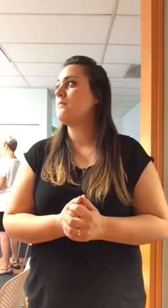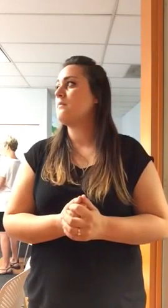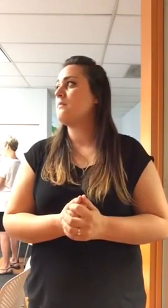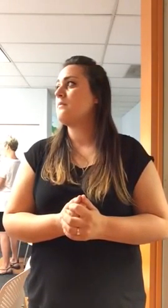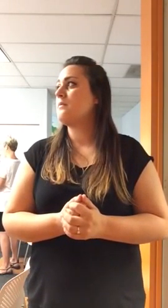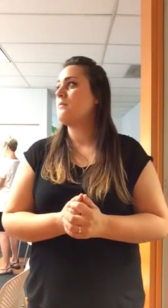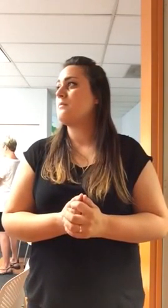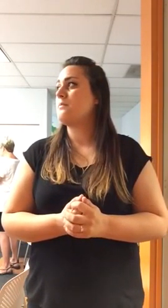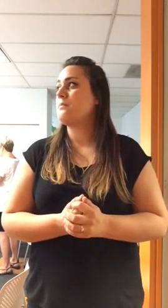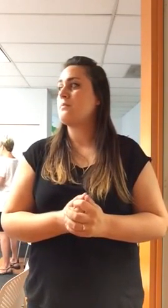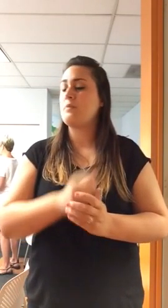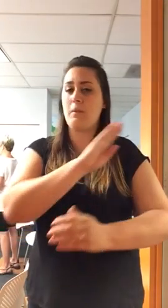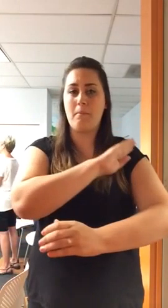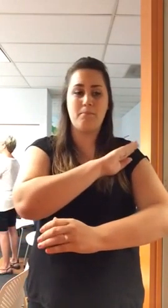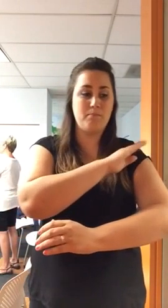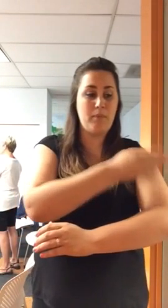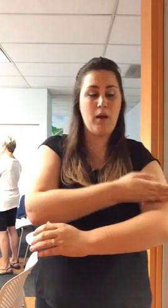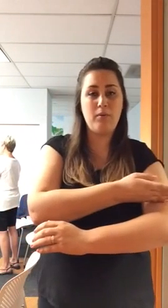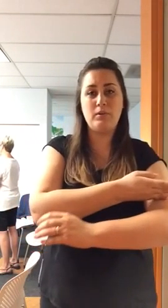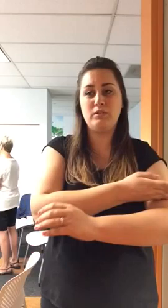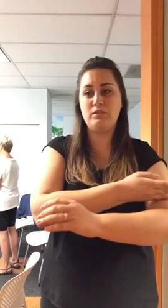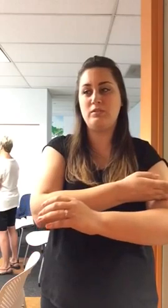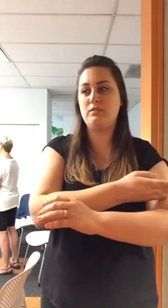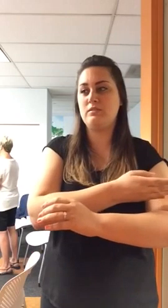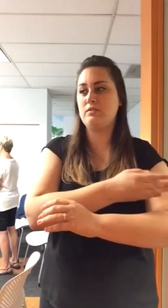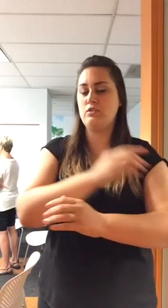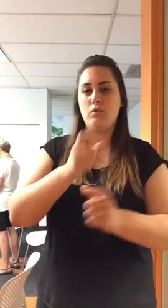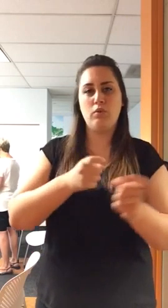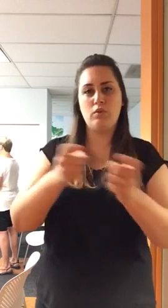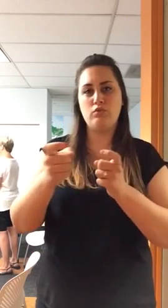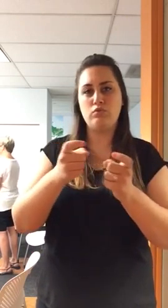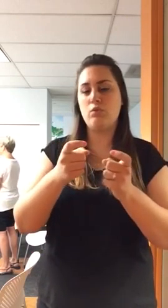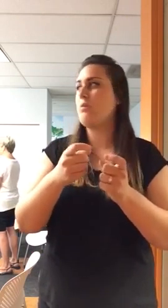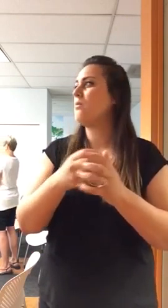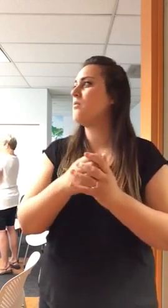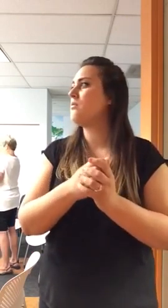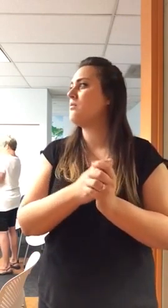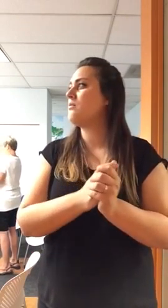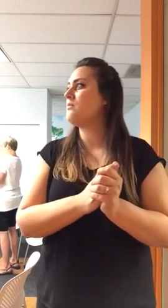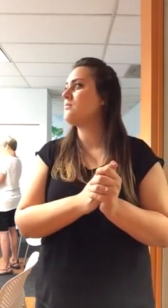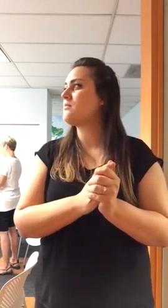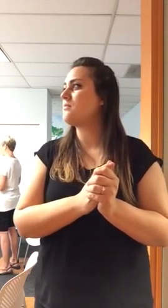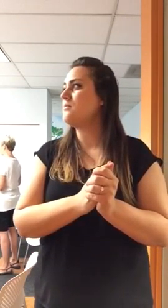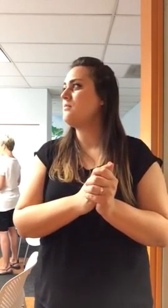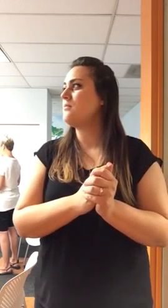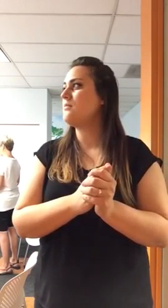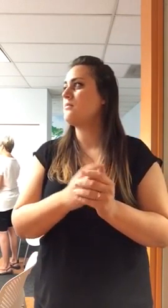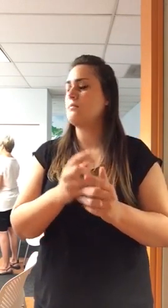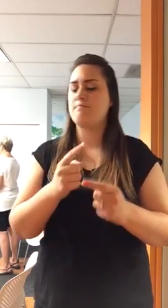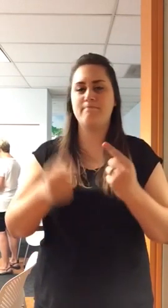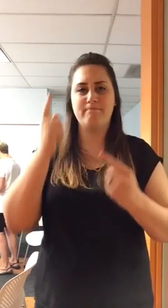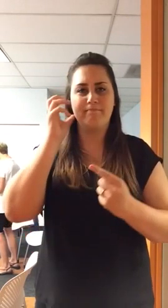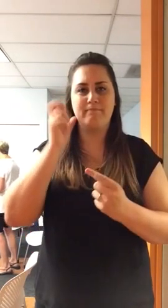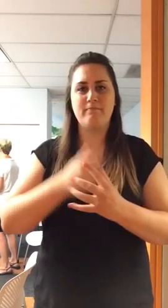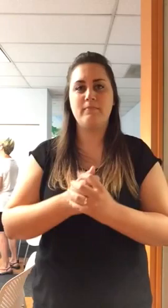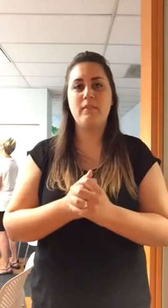like powers to take over, like the market economy. They've done that in the past, right? They have. Yeah, they've stepped in if the market fails.